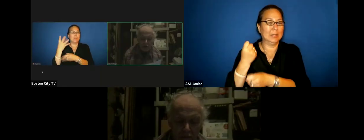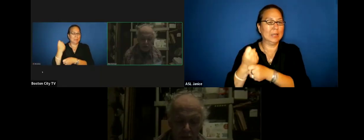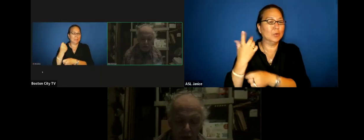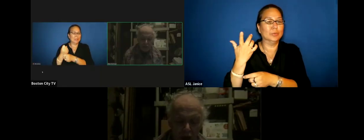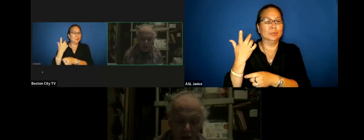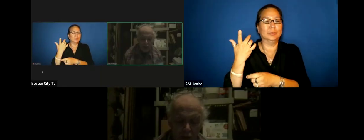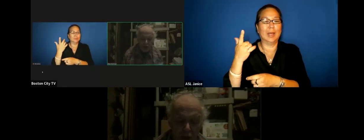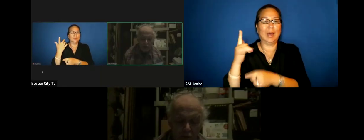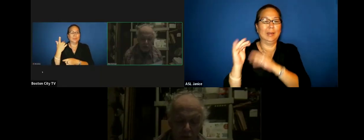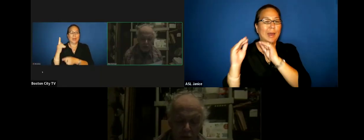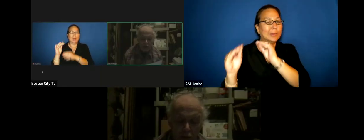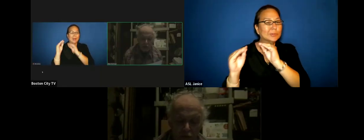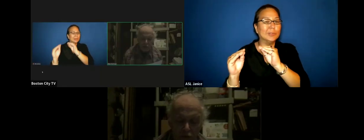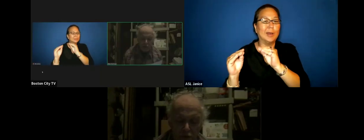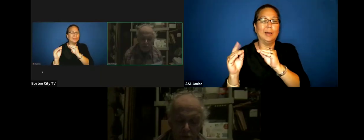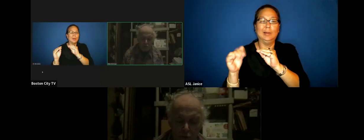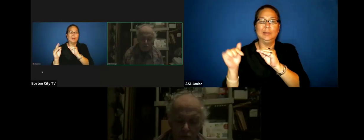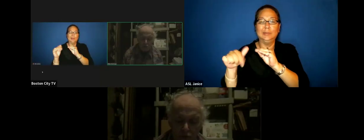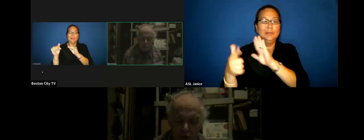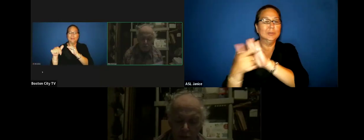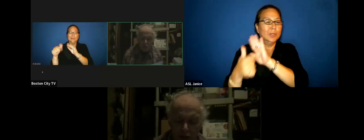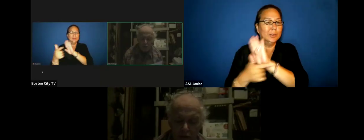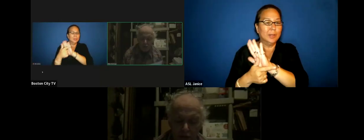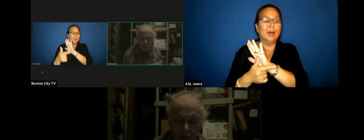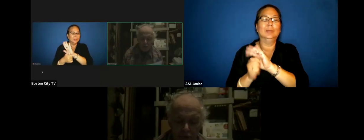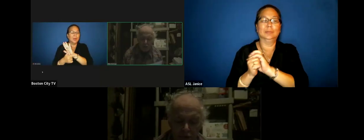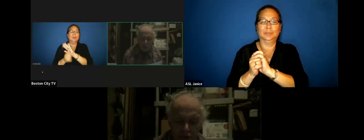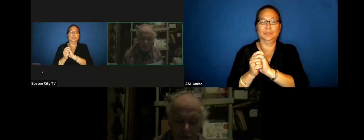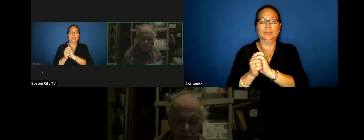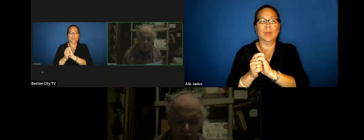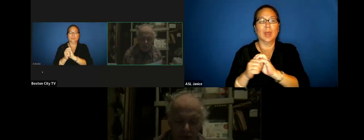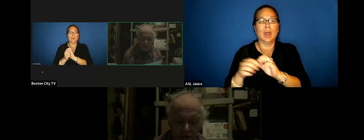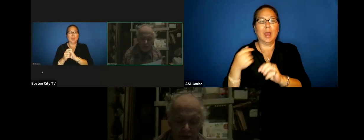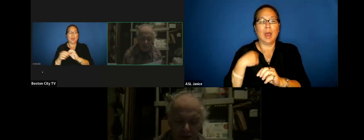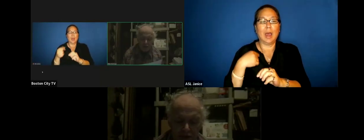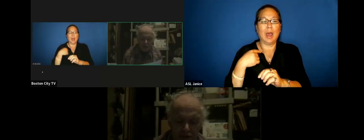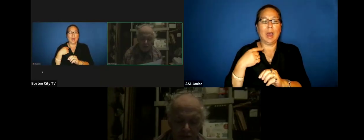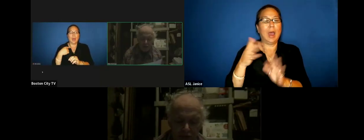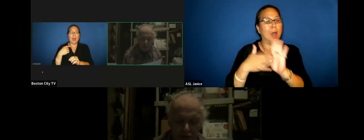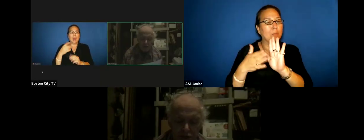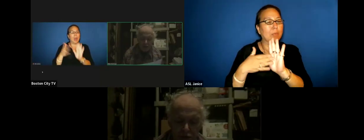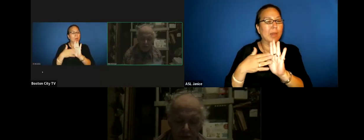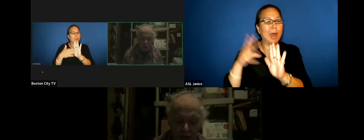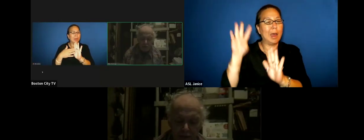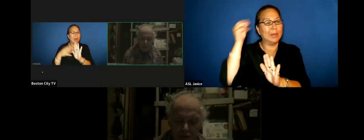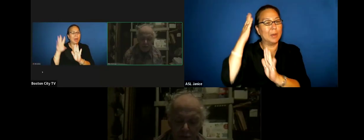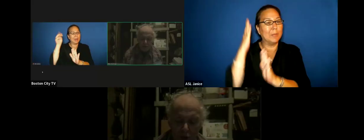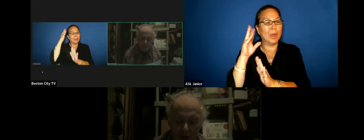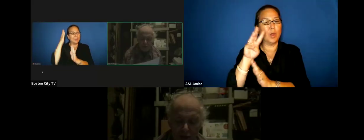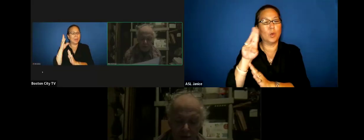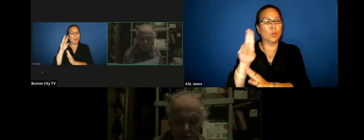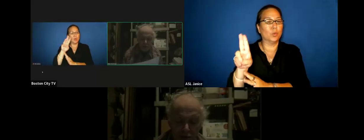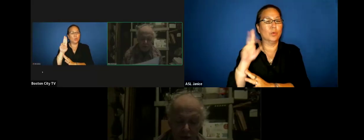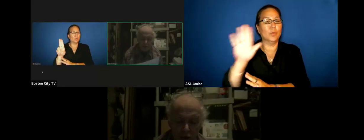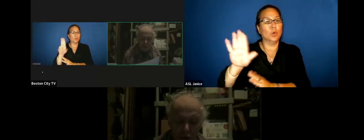heroic. I applaud Mayor Wu for her support for our migrant neighbors and her defiance against the fascist who inhabits the